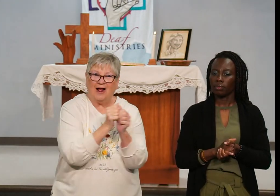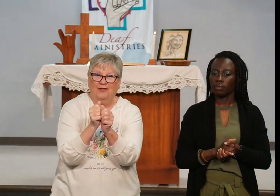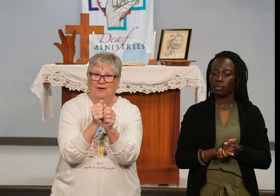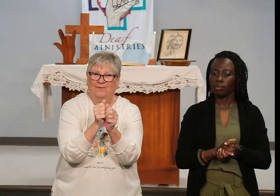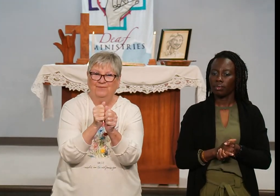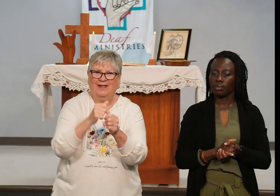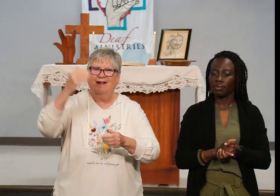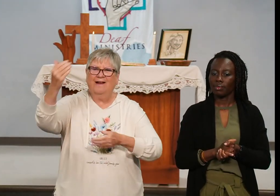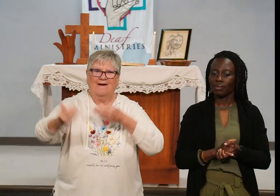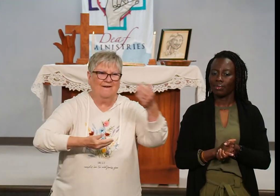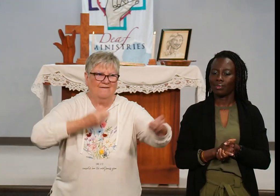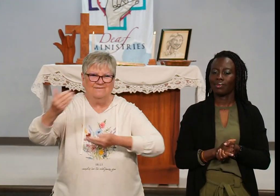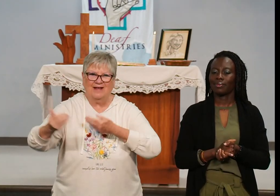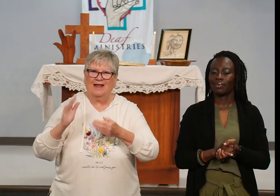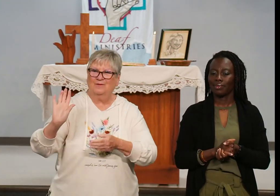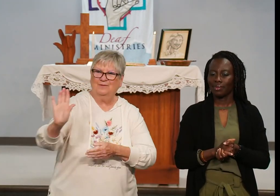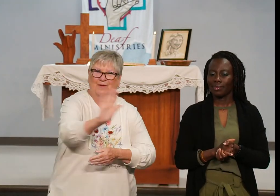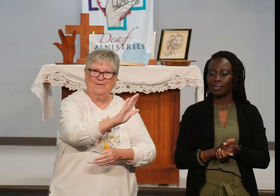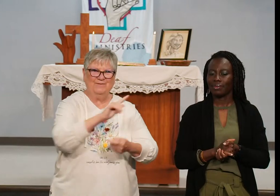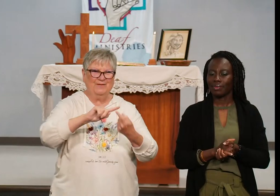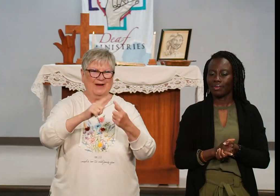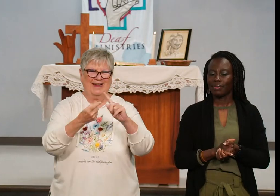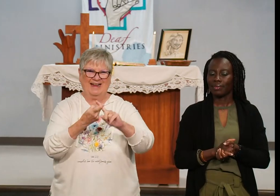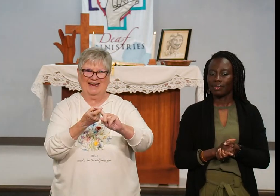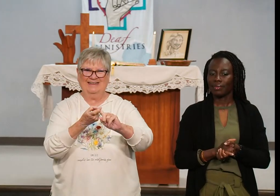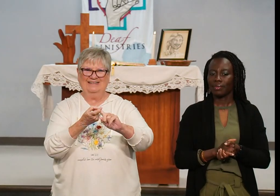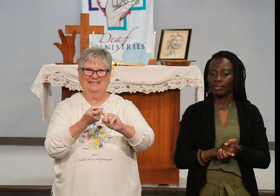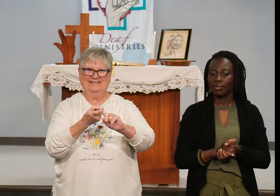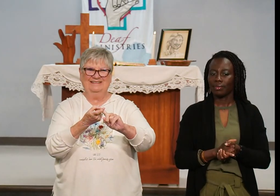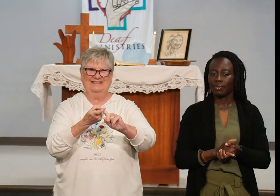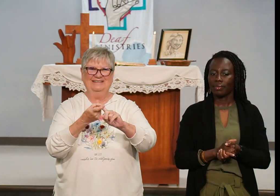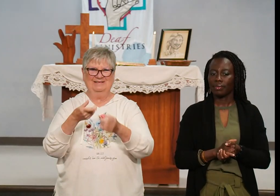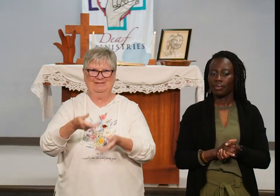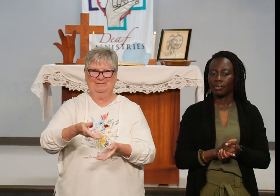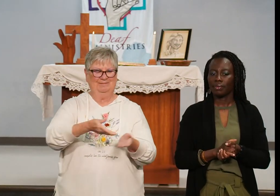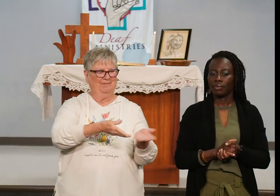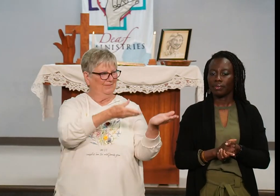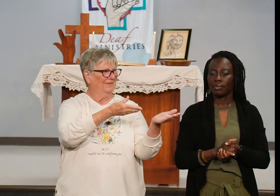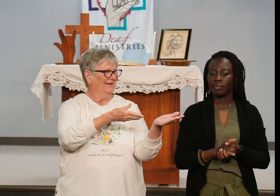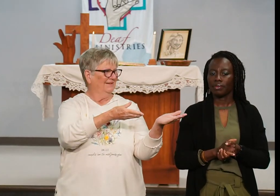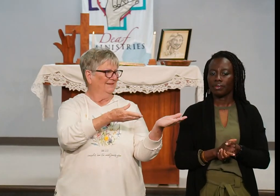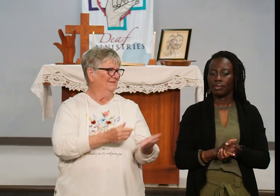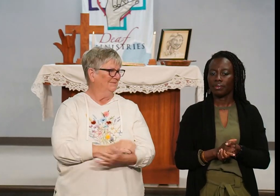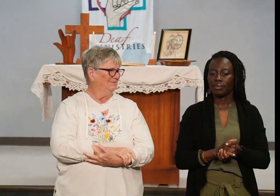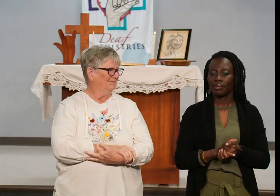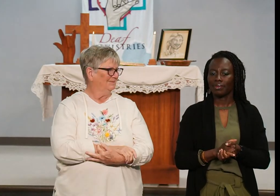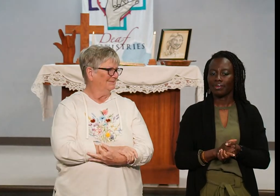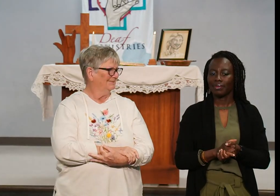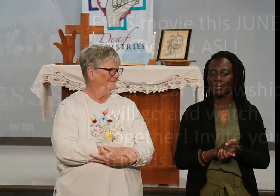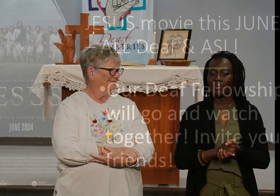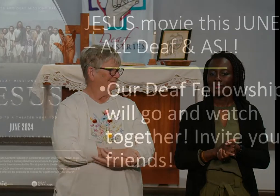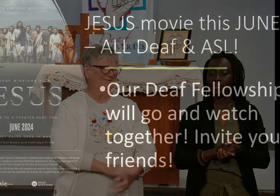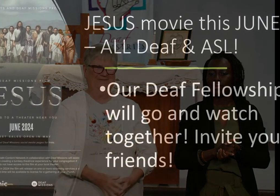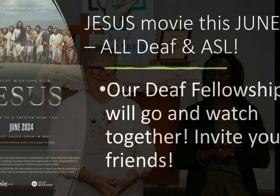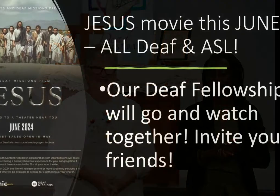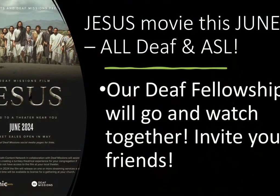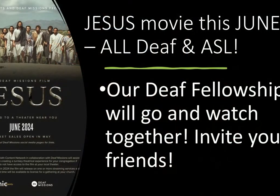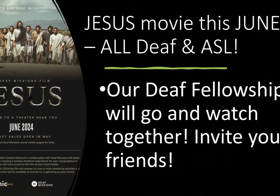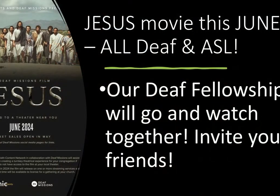entirely in American Sign Language, made for and by deaf people. And we encourage